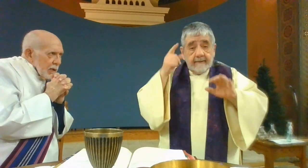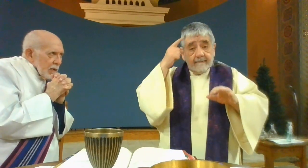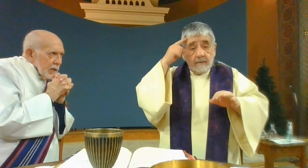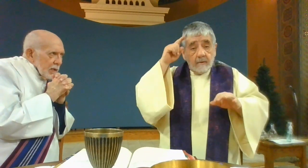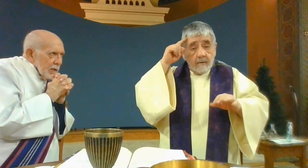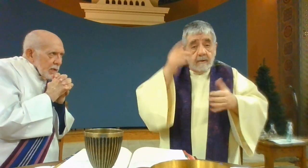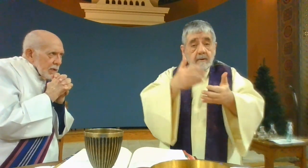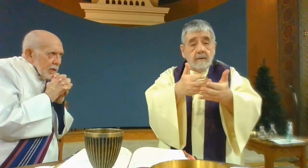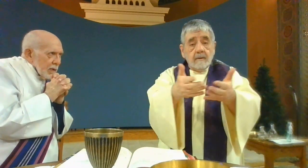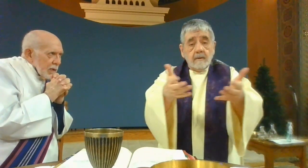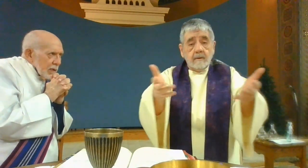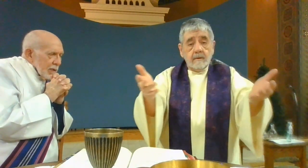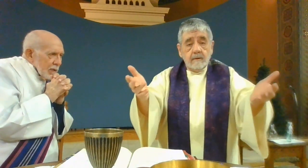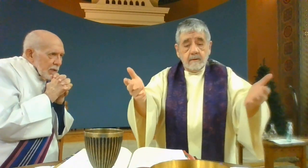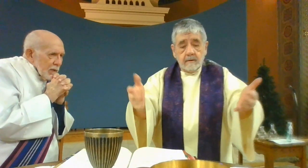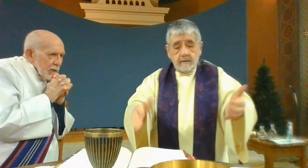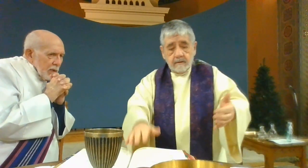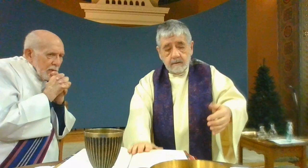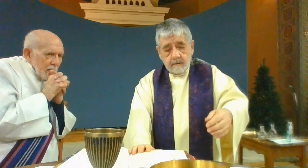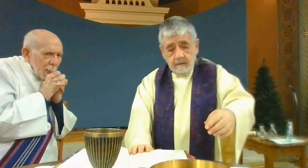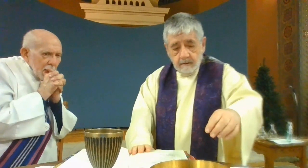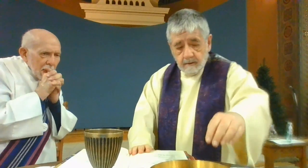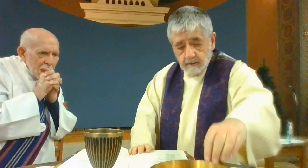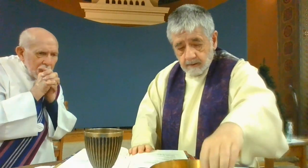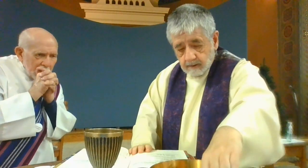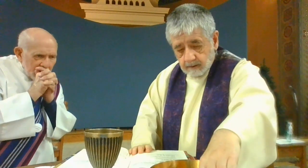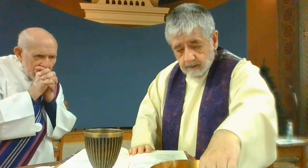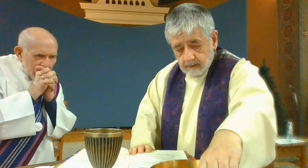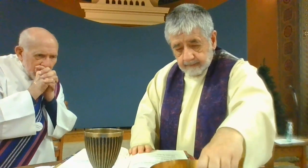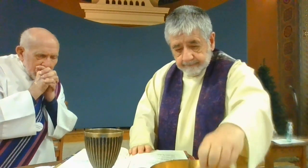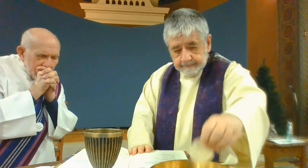for this is my body which will be given up for you.